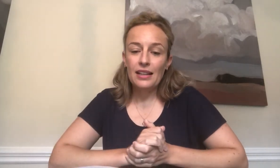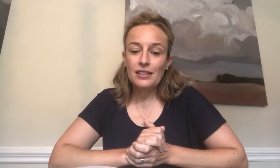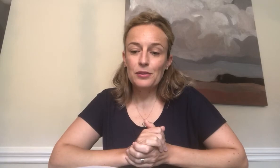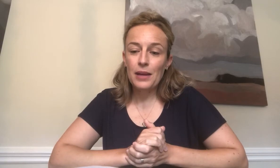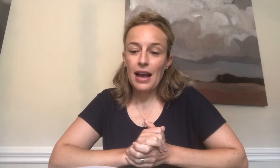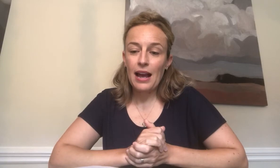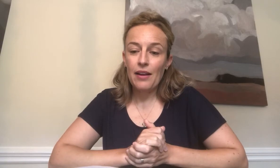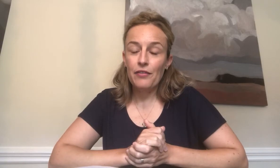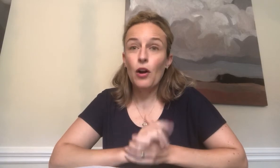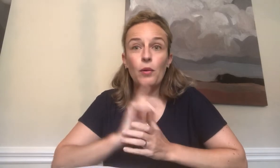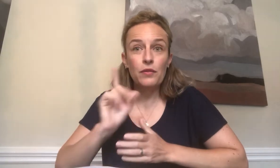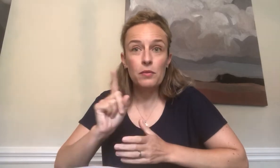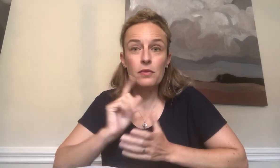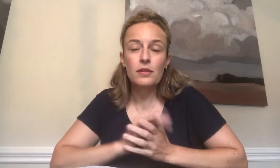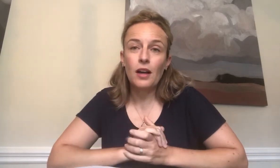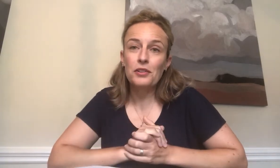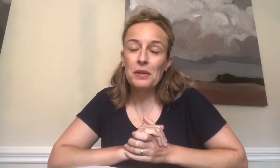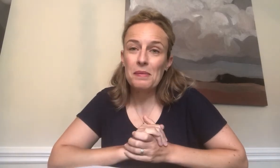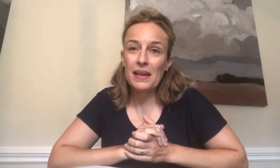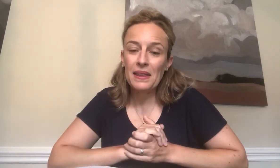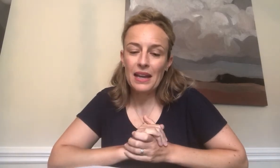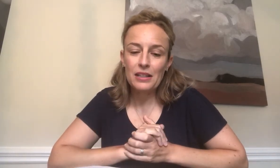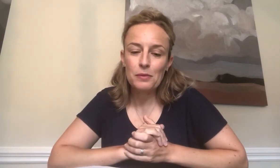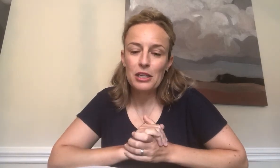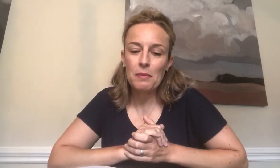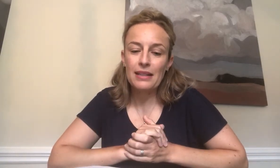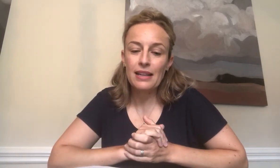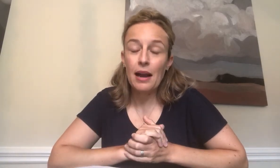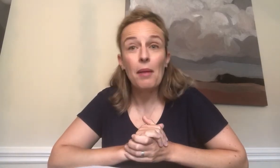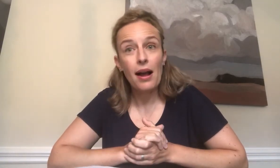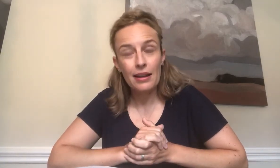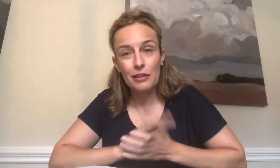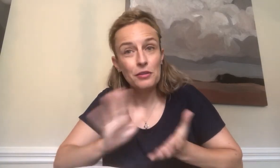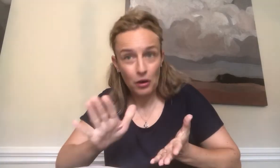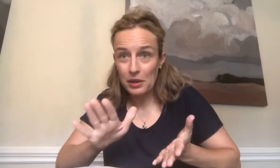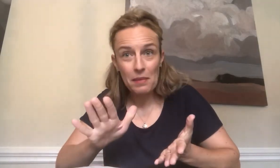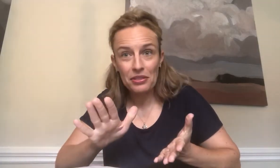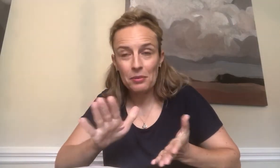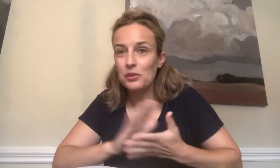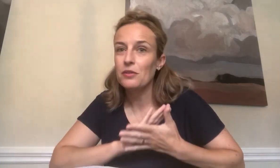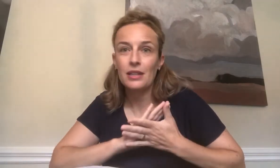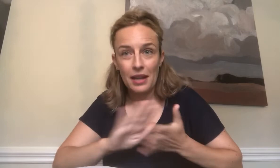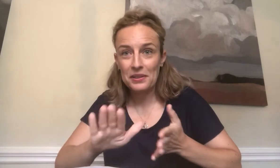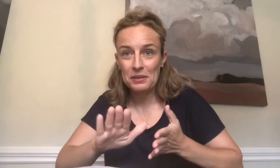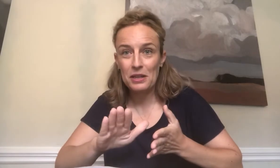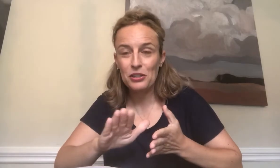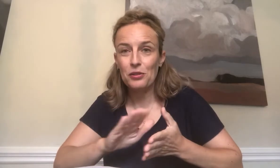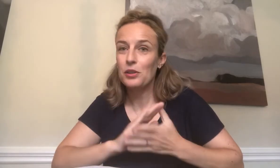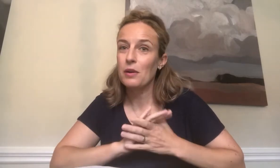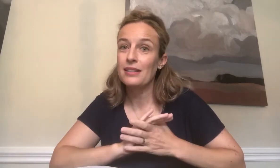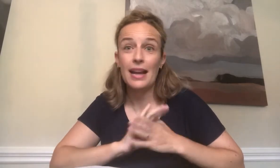Next, we have, if you talk to them again the next week, you might say, you already met them, so you said, nice to meet you. You want to say,